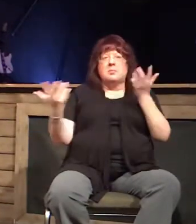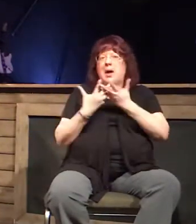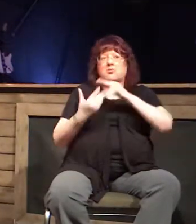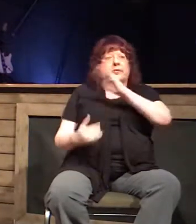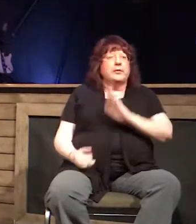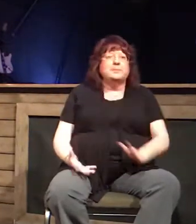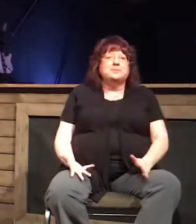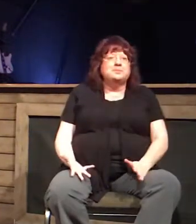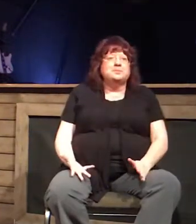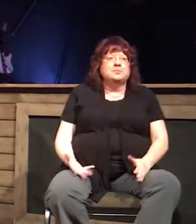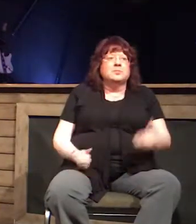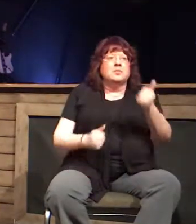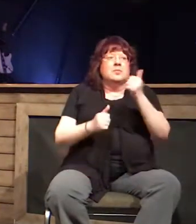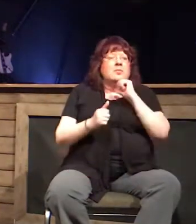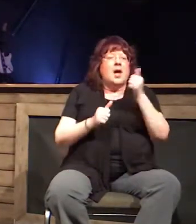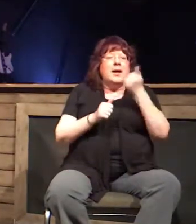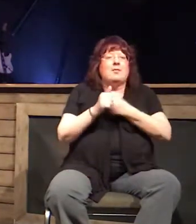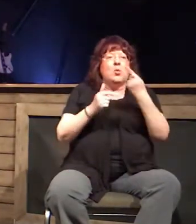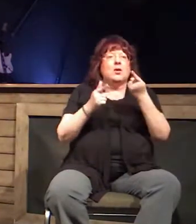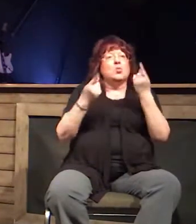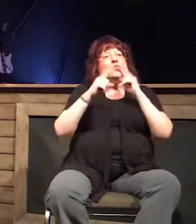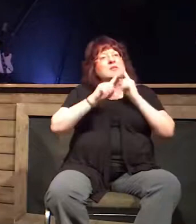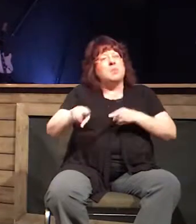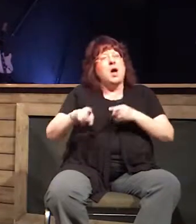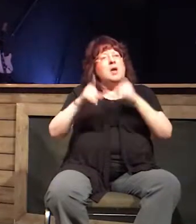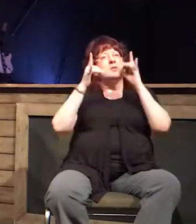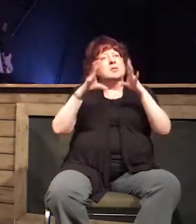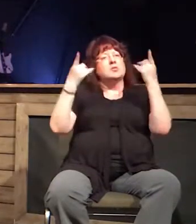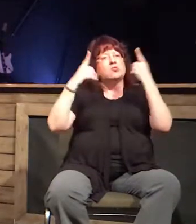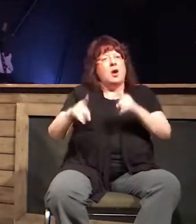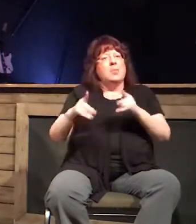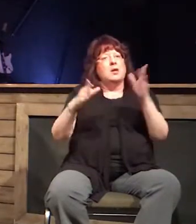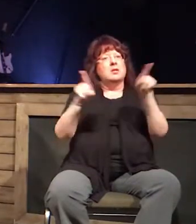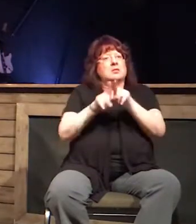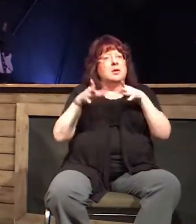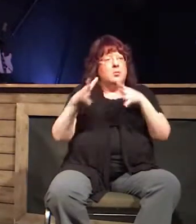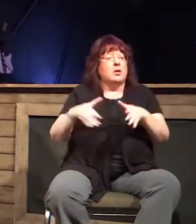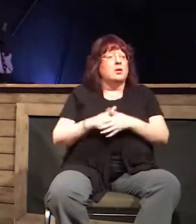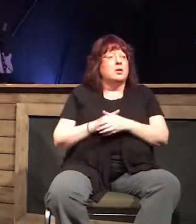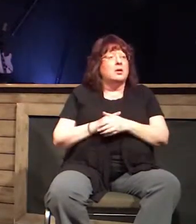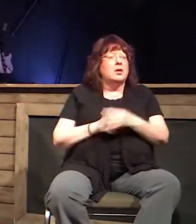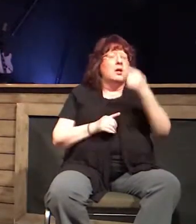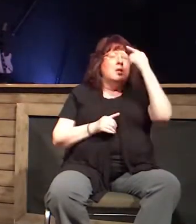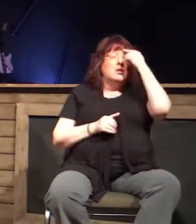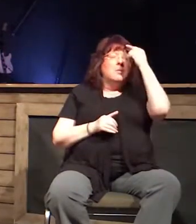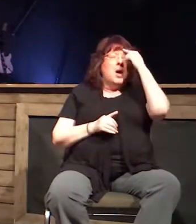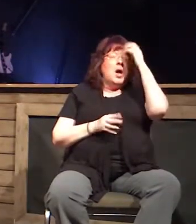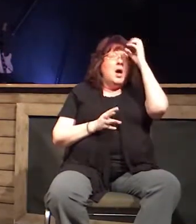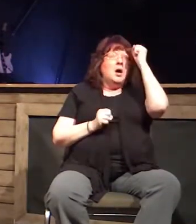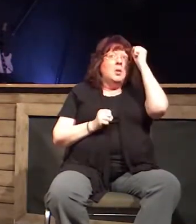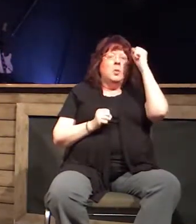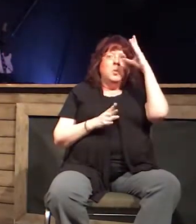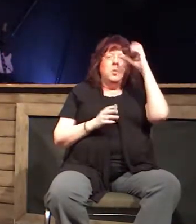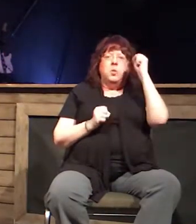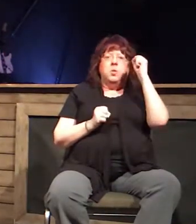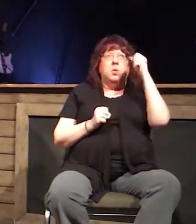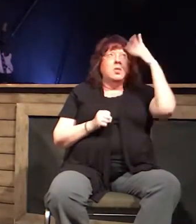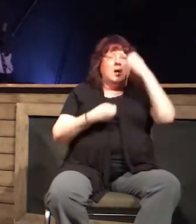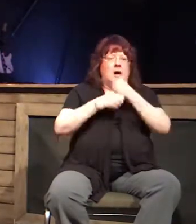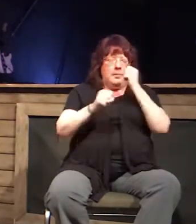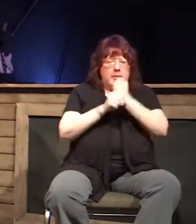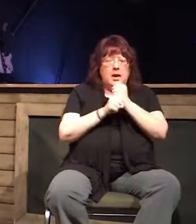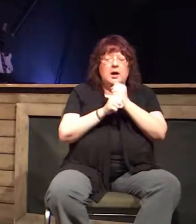match because not everybody responds to trauma in the same way. The mind is an amazing instrument created by